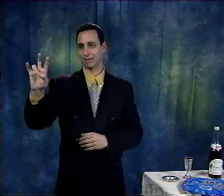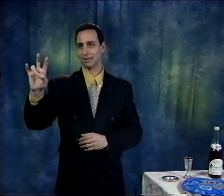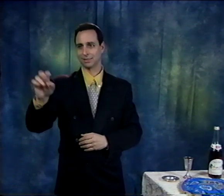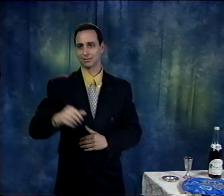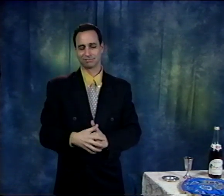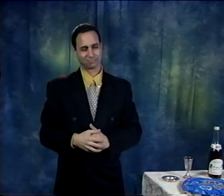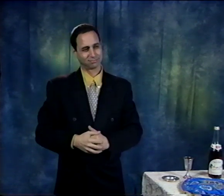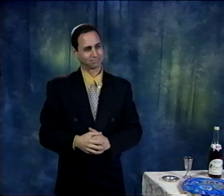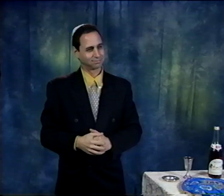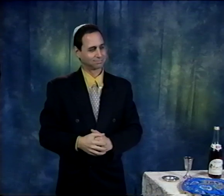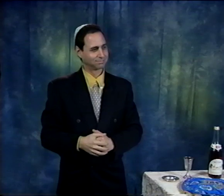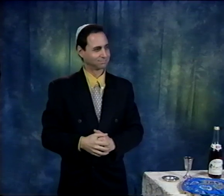6:6-7.